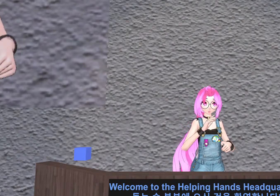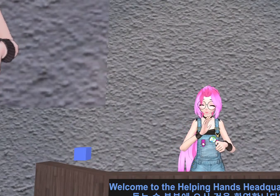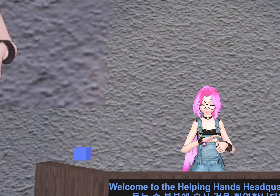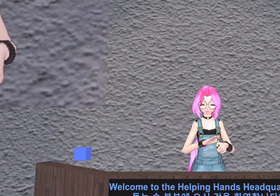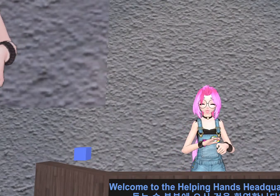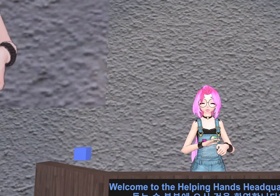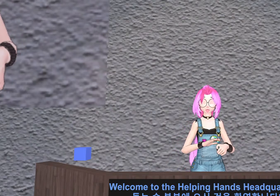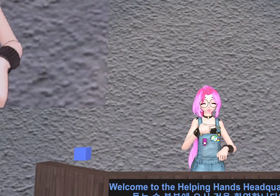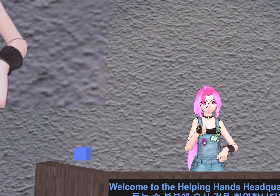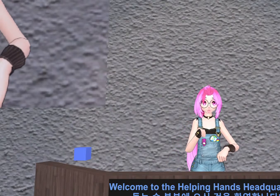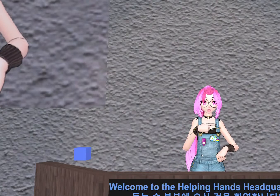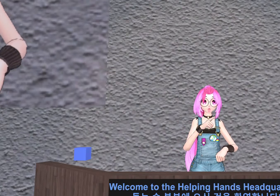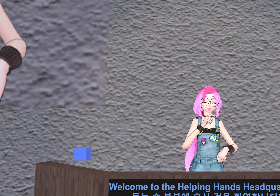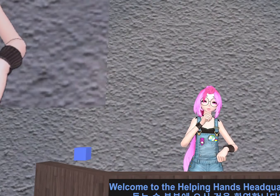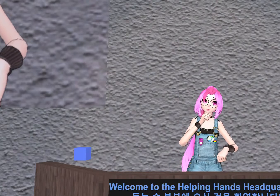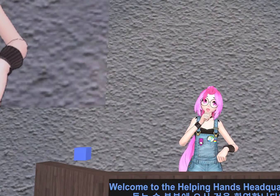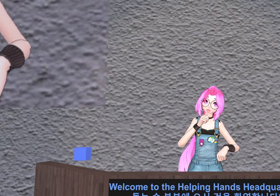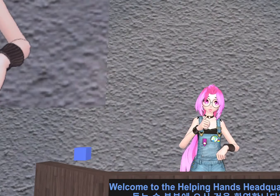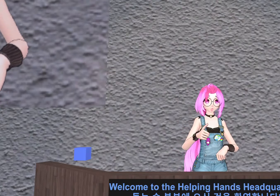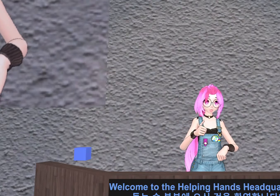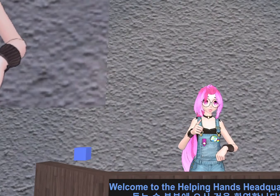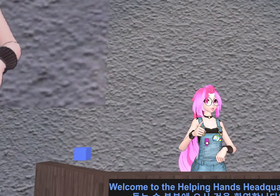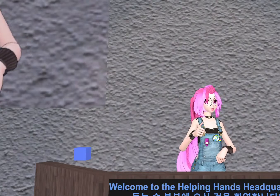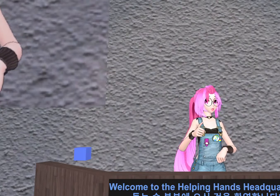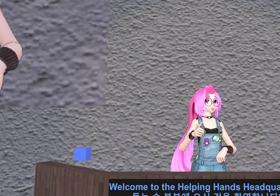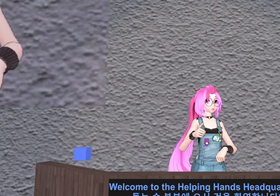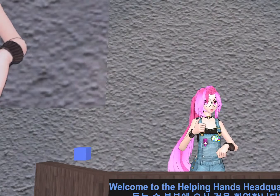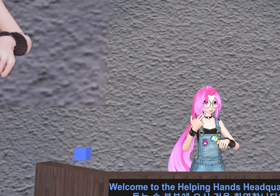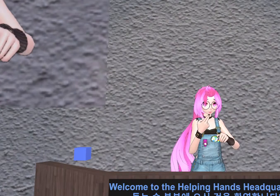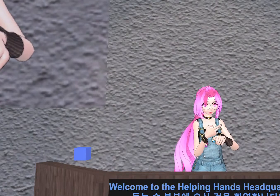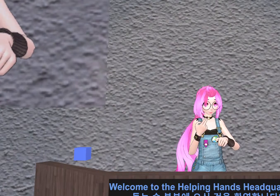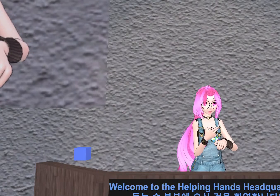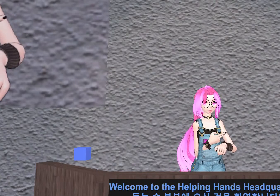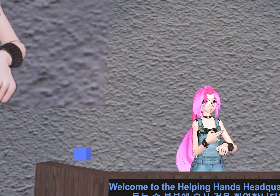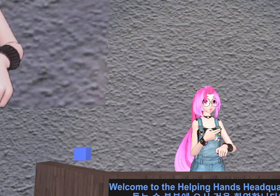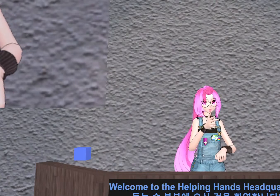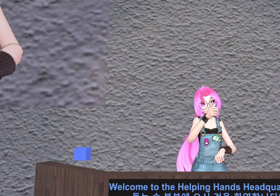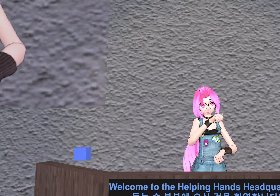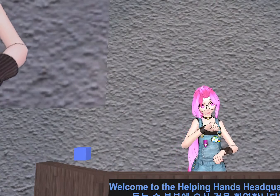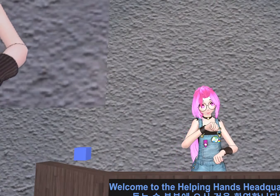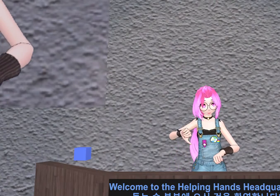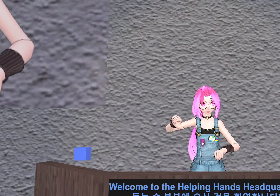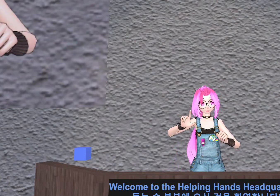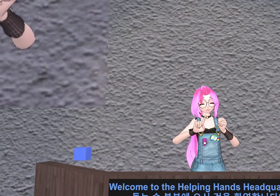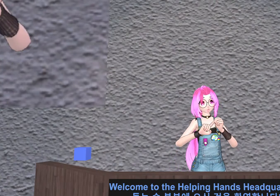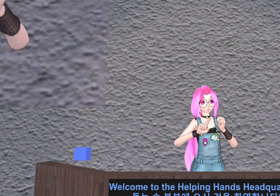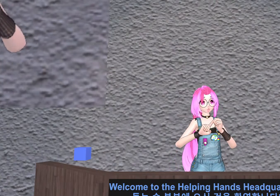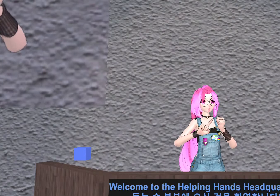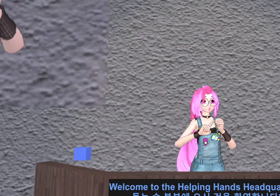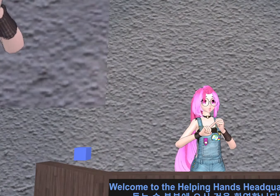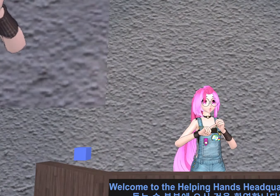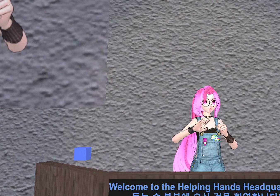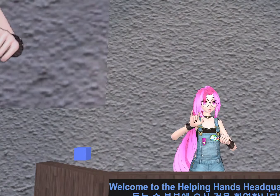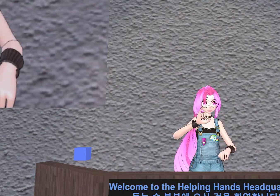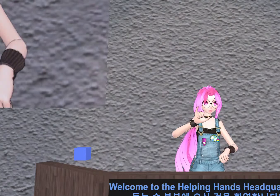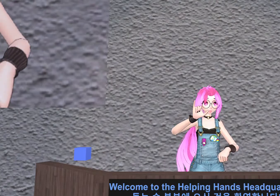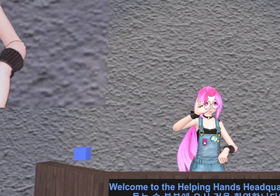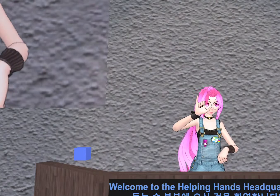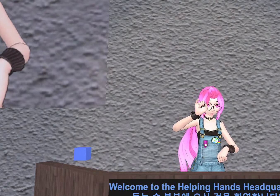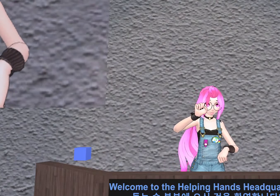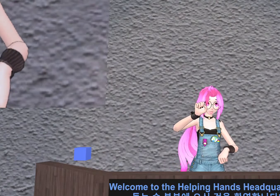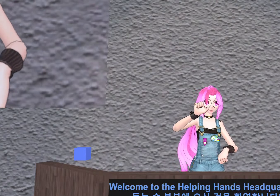promise. I promise. I will not use any